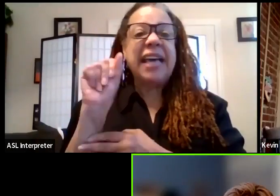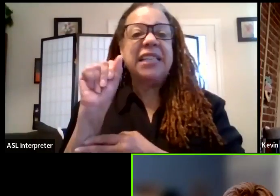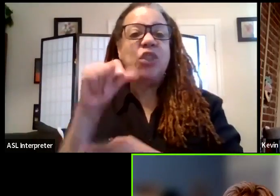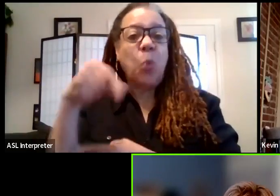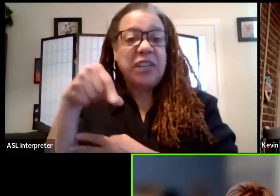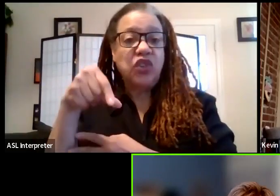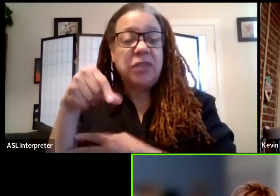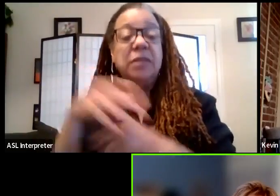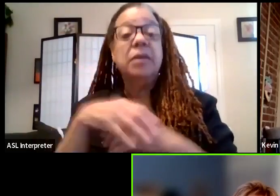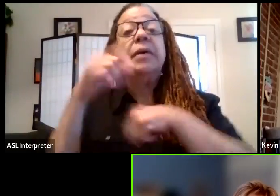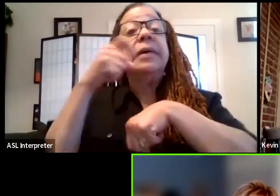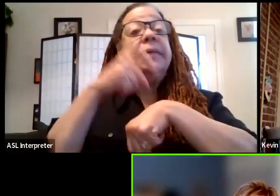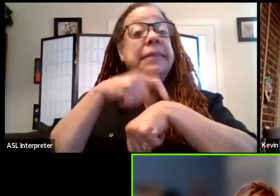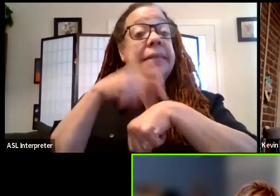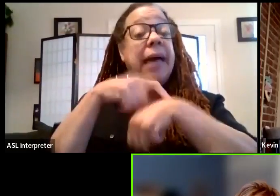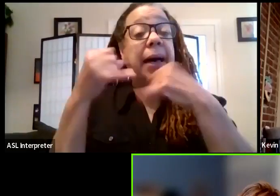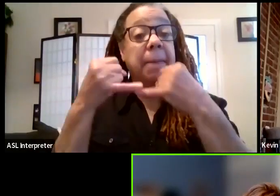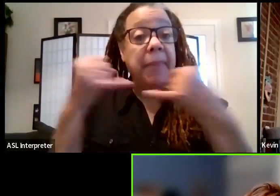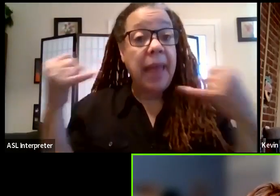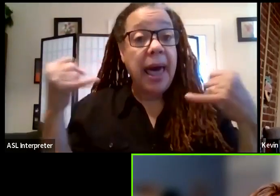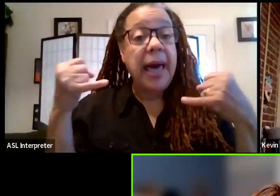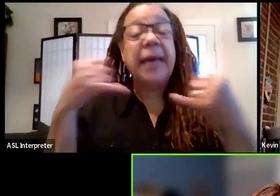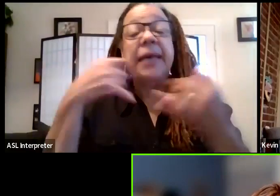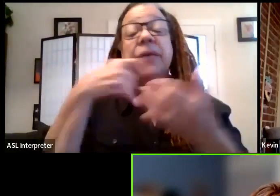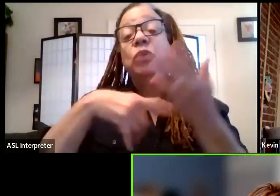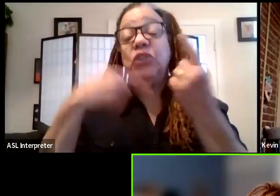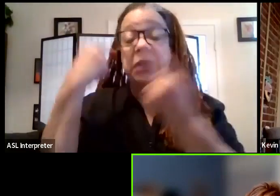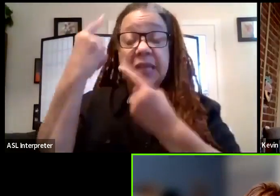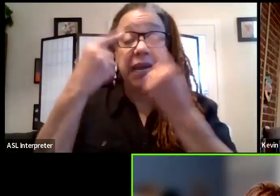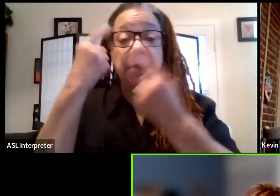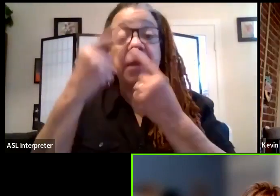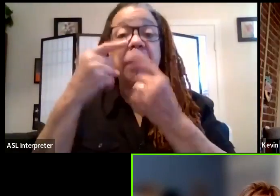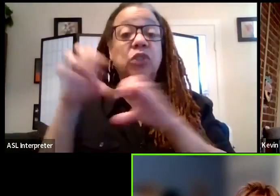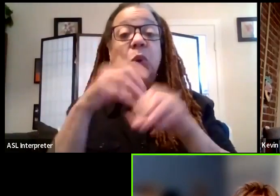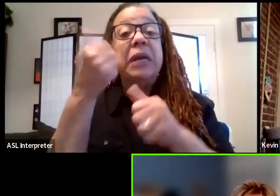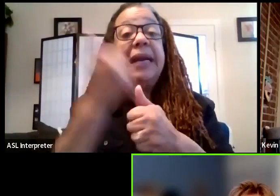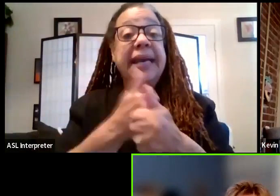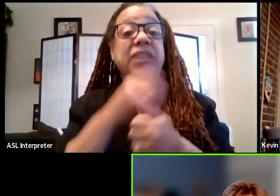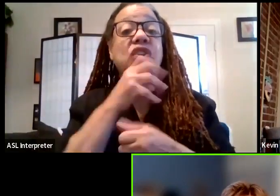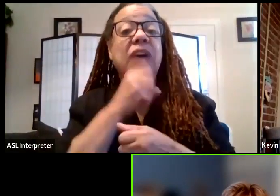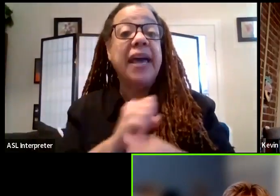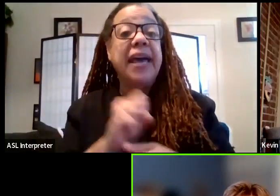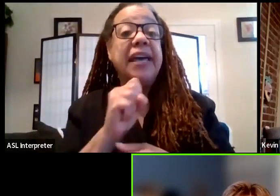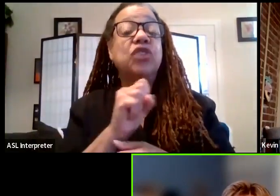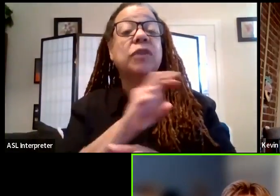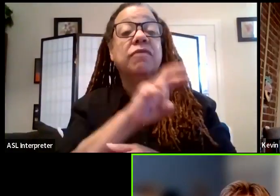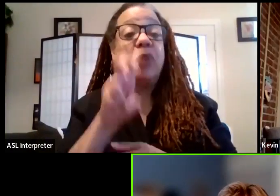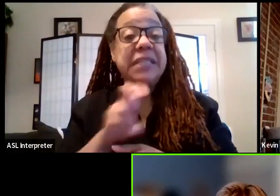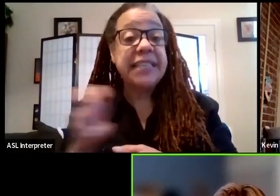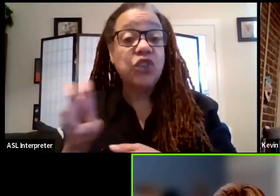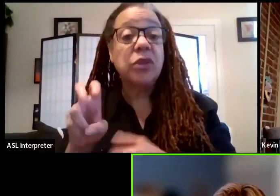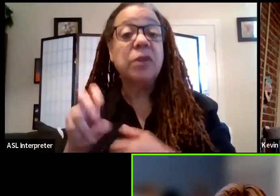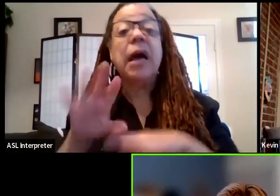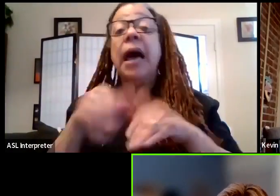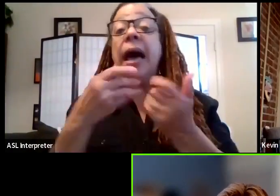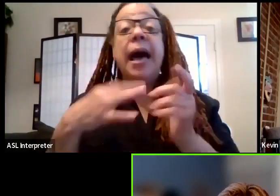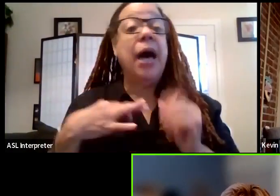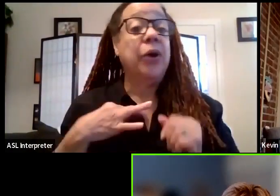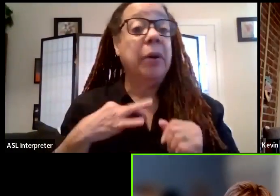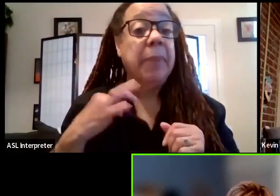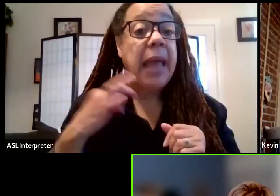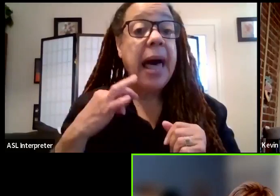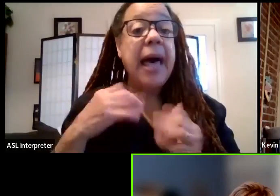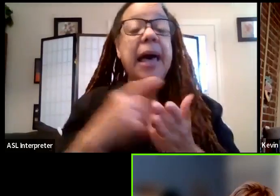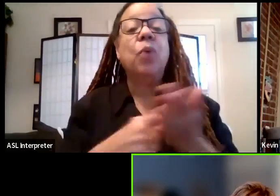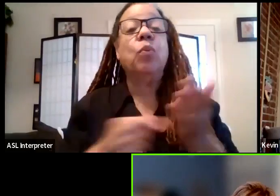a timeline on what to be thinking about and doing at each age of transition, information about how to apply, what happens once